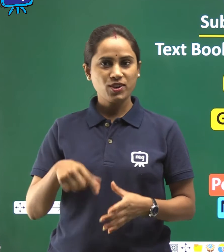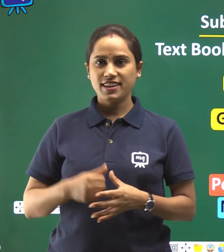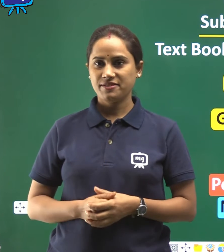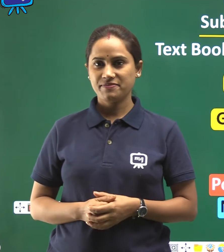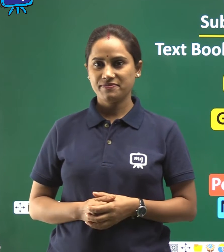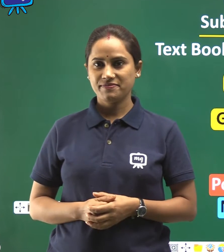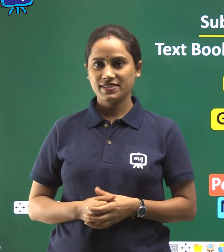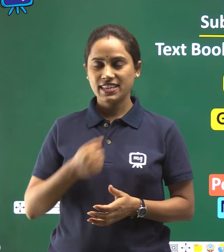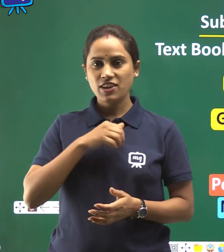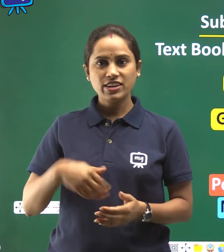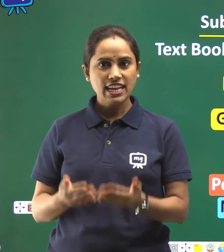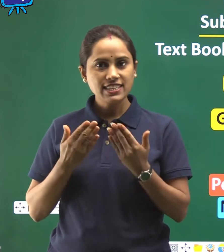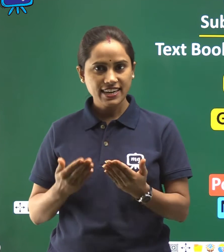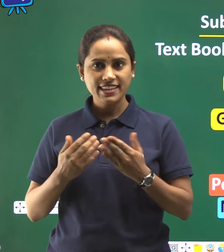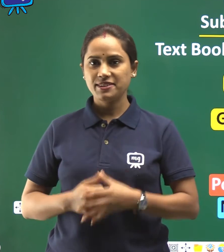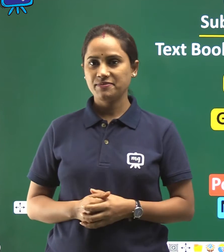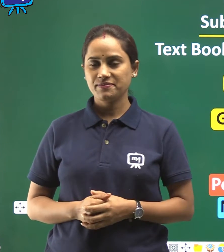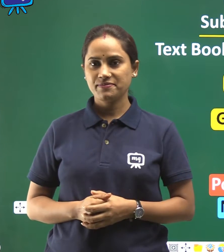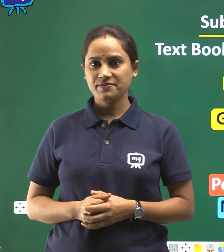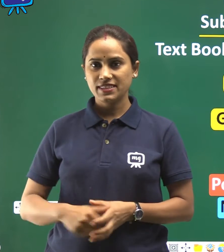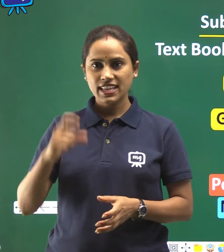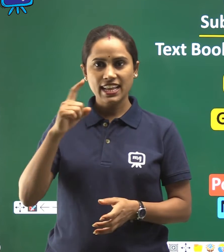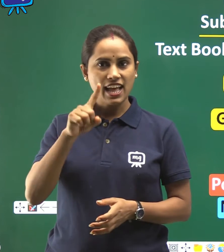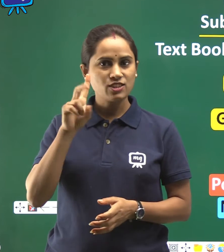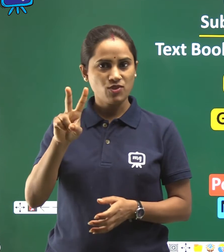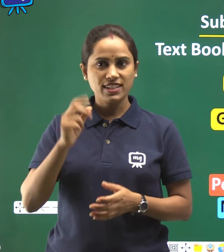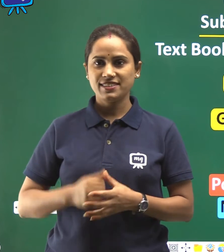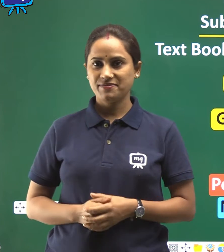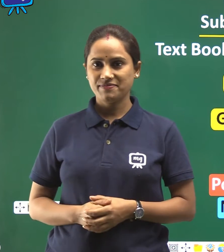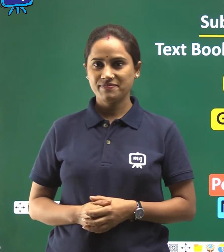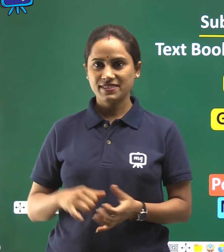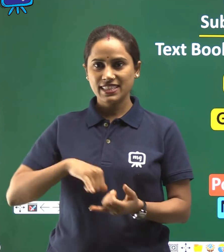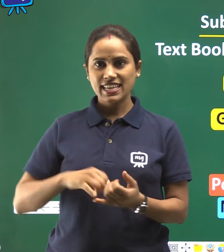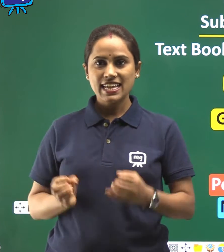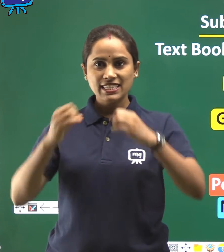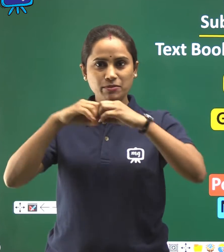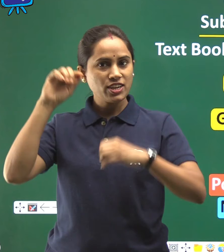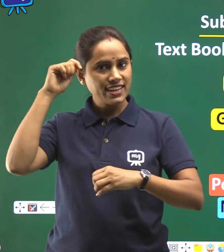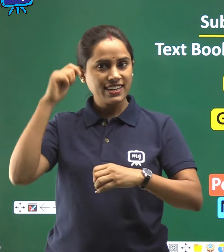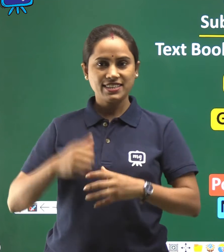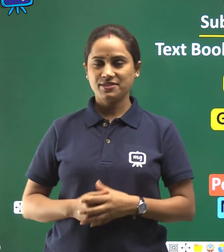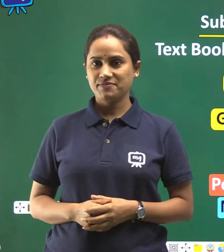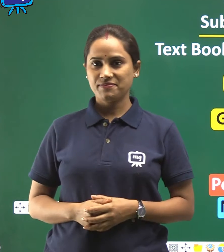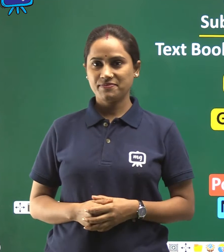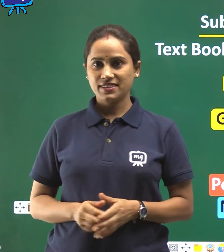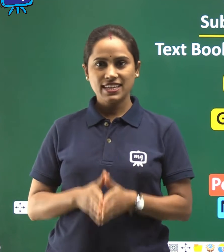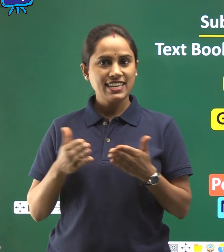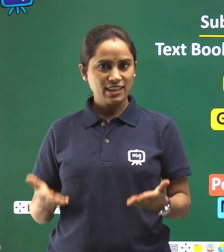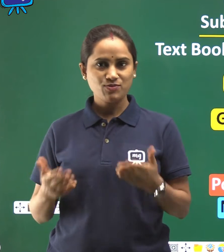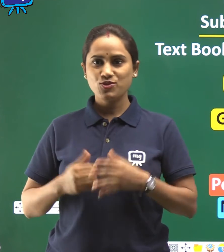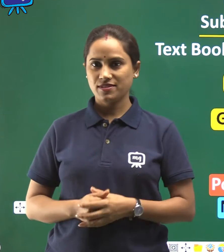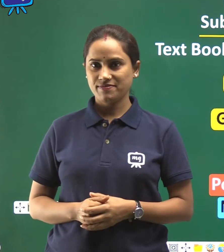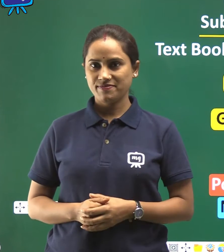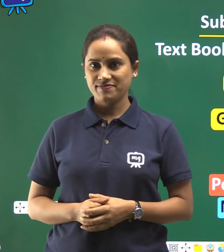Today, we shall study Class 12th, Subject English,